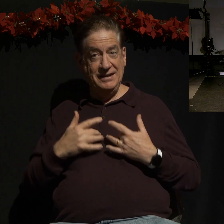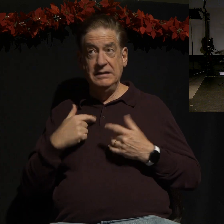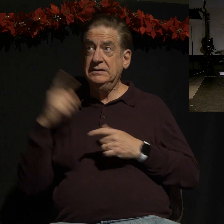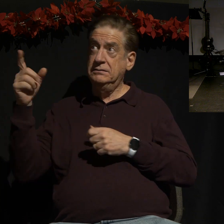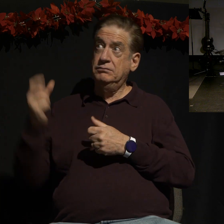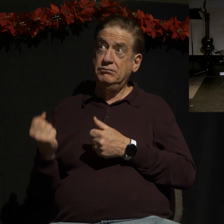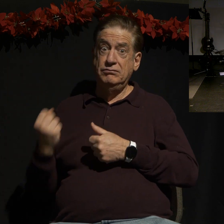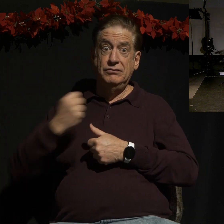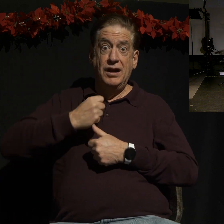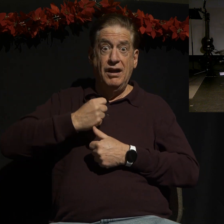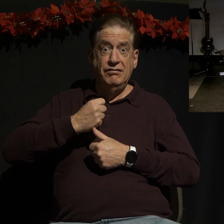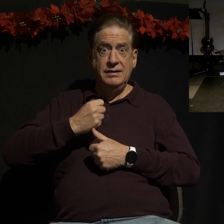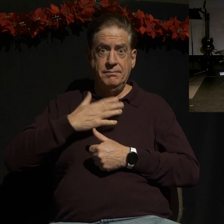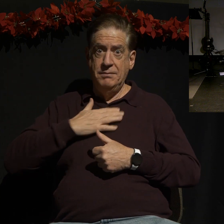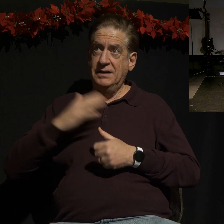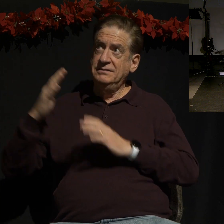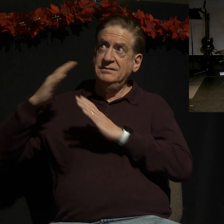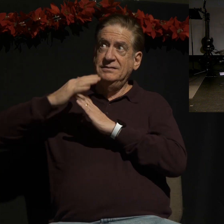a decision